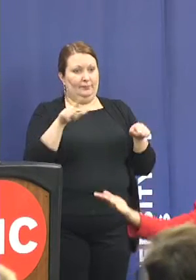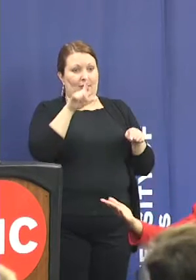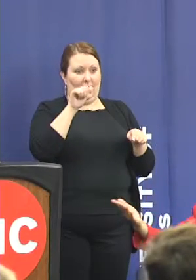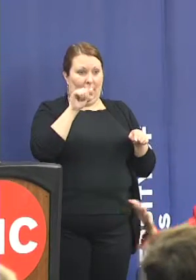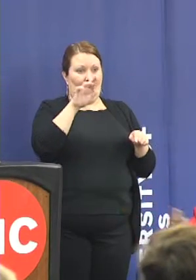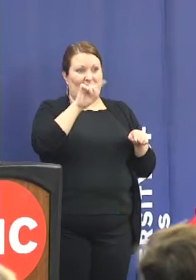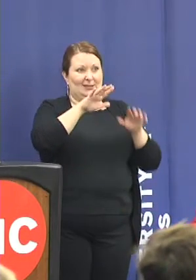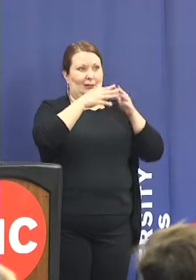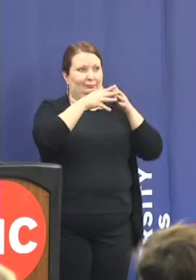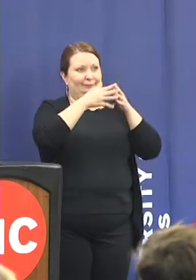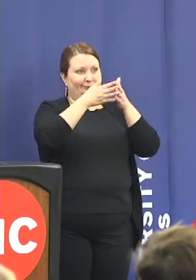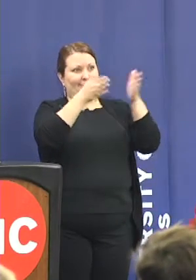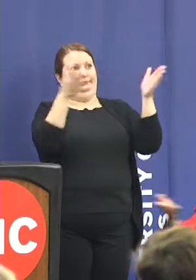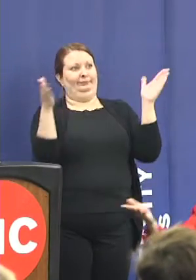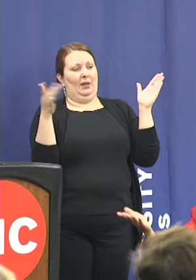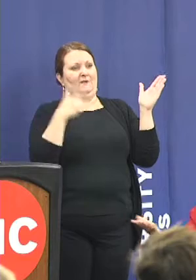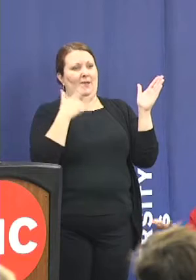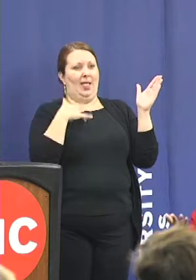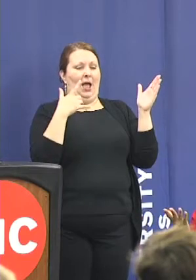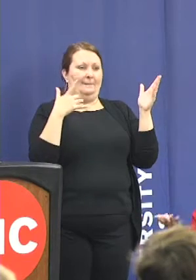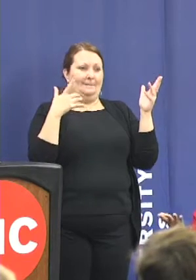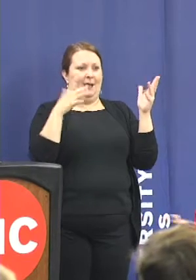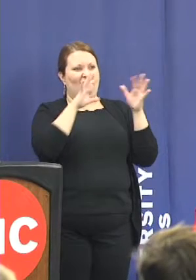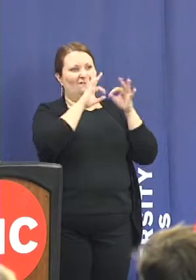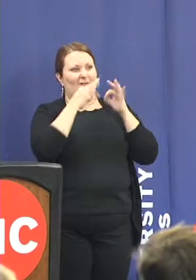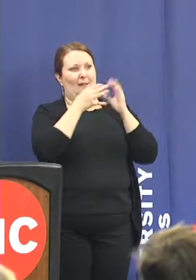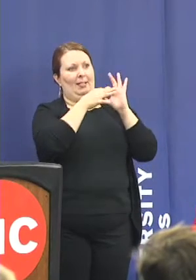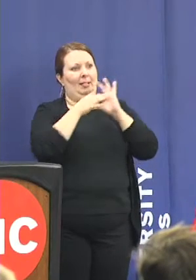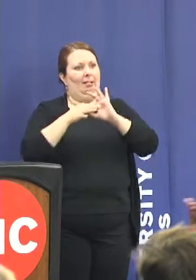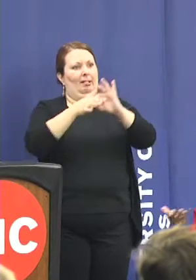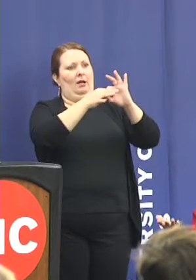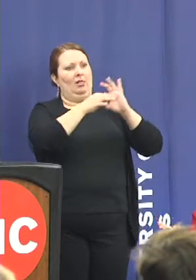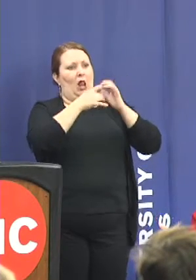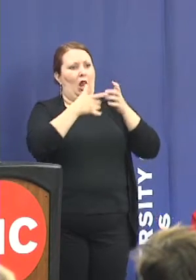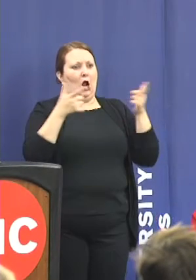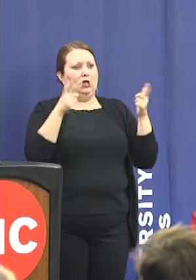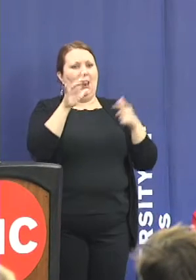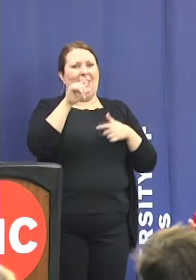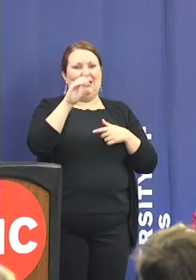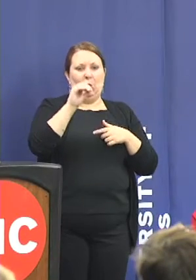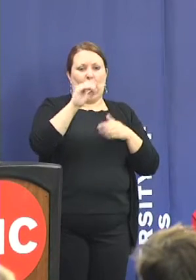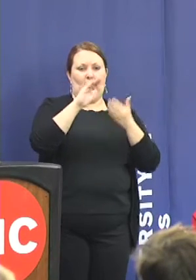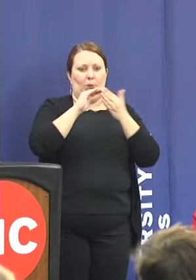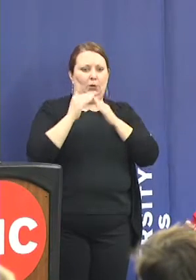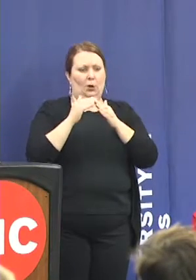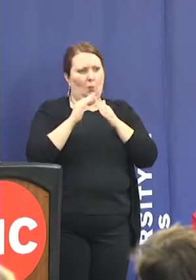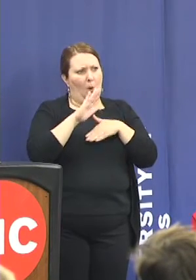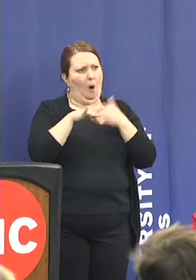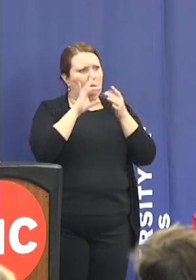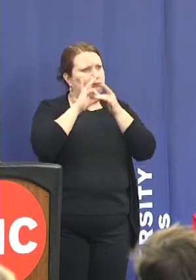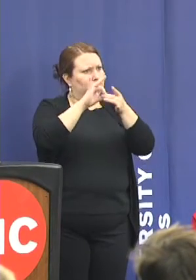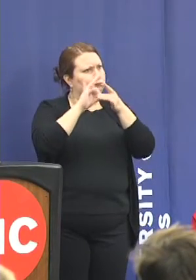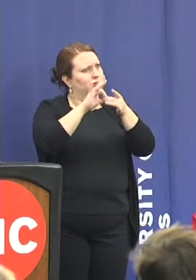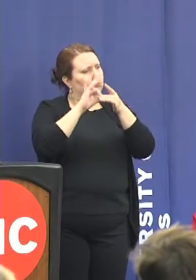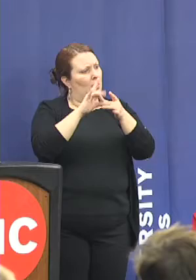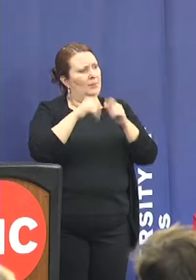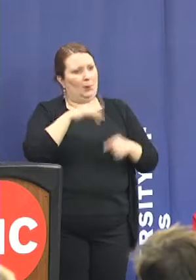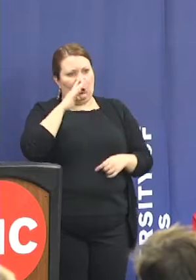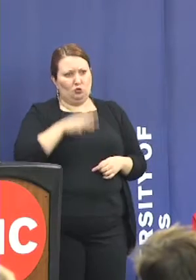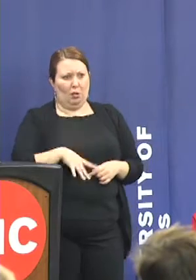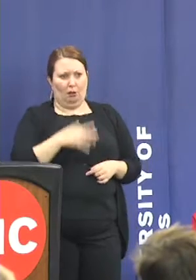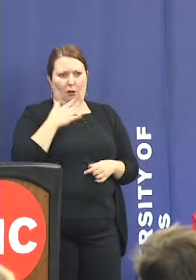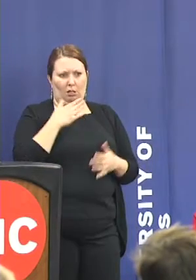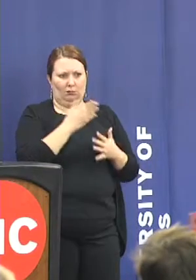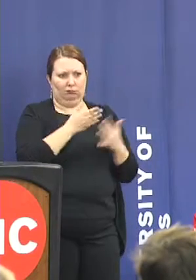is la raza, meaning I feel like I'm a family member of this larger Latino community. We all are. But if we ignore that